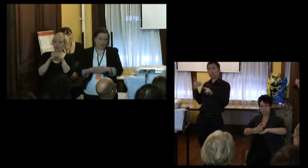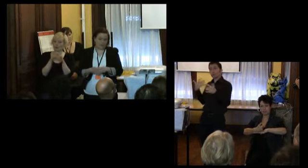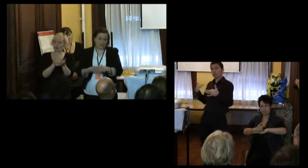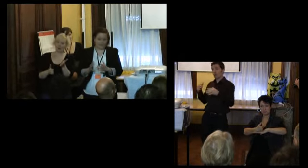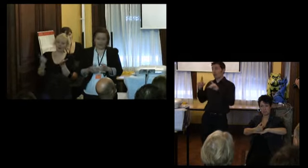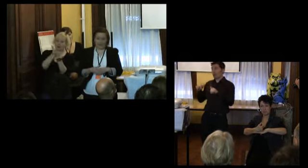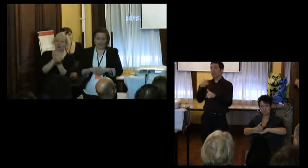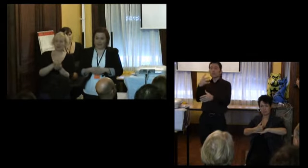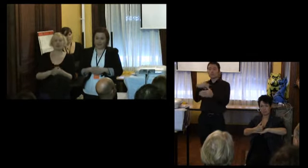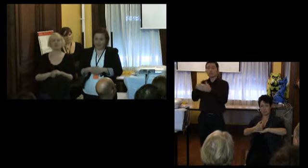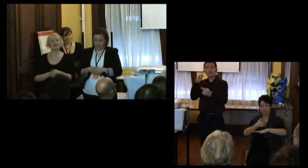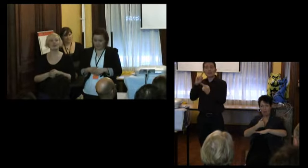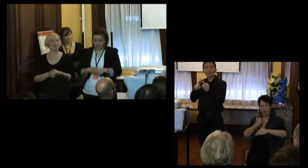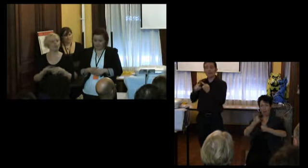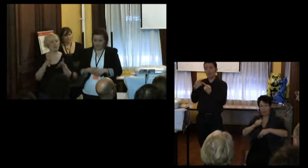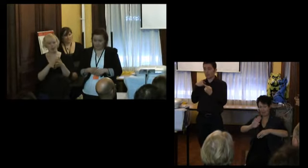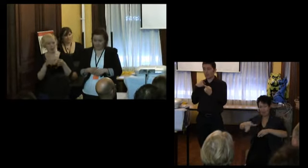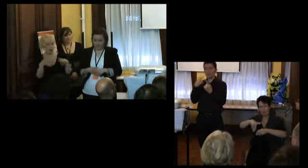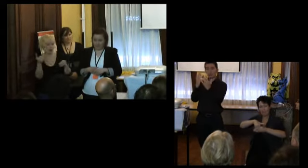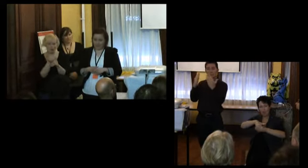being a part of developing the exhibition.